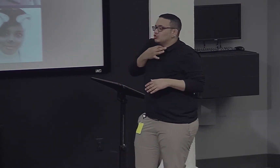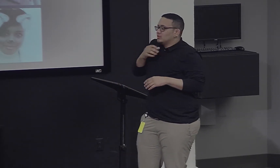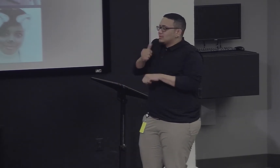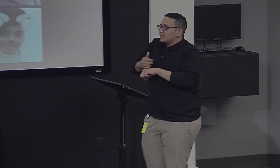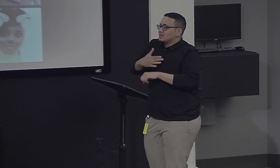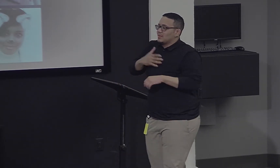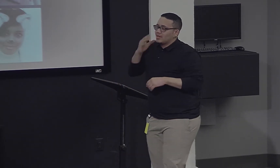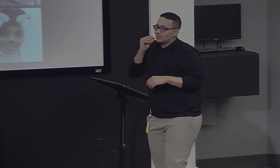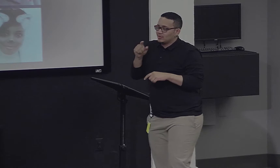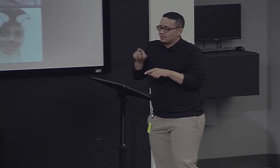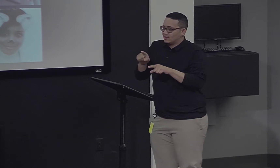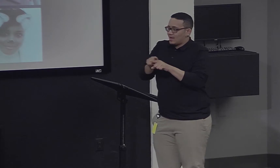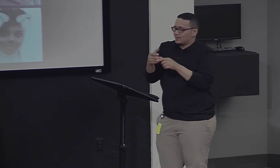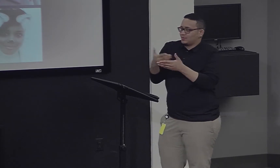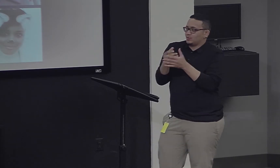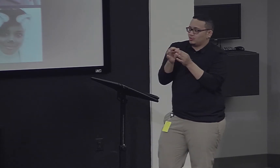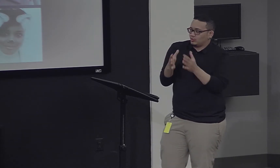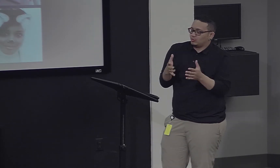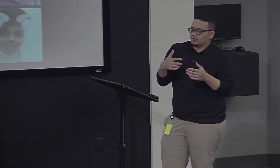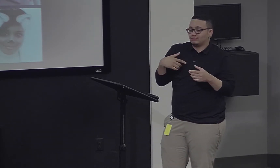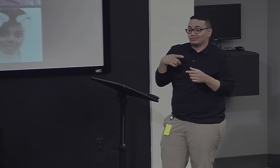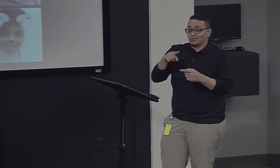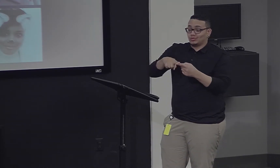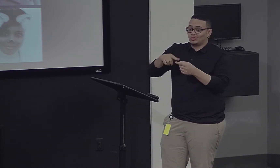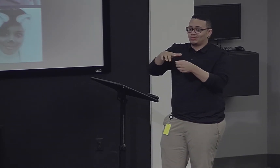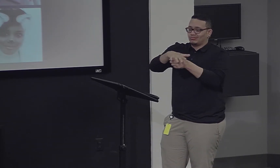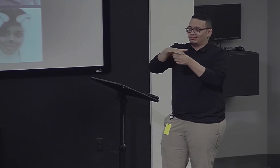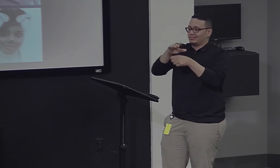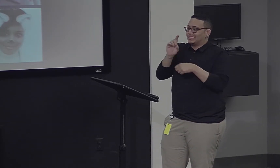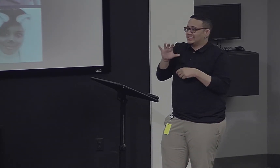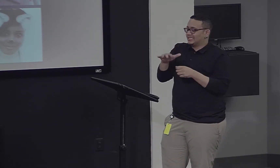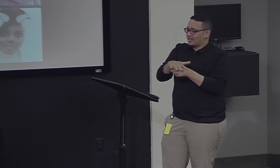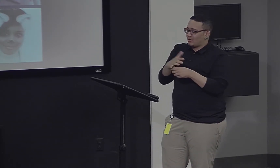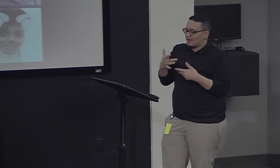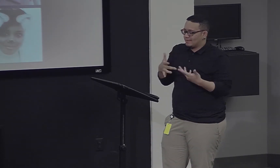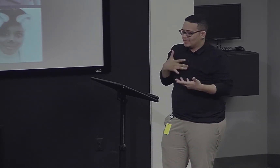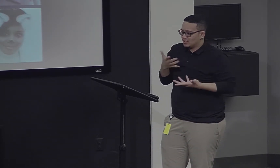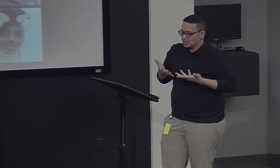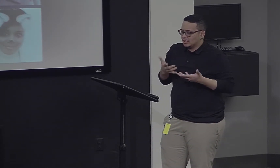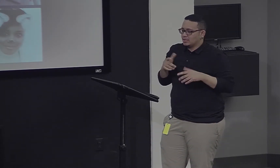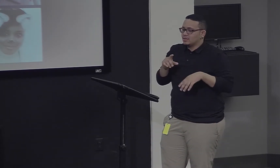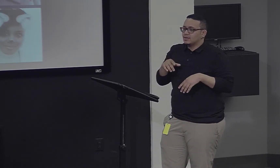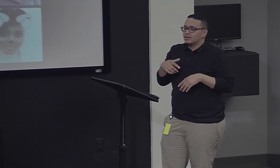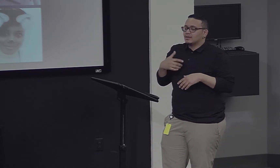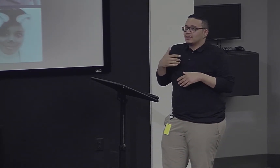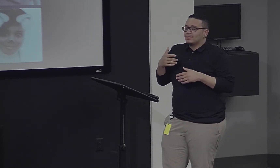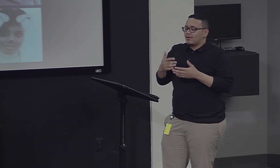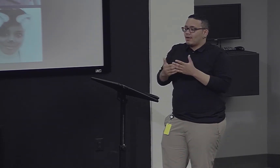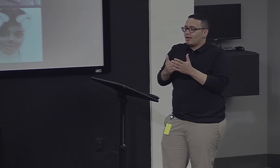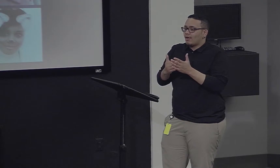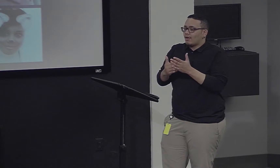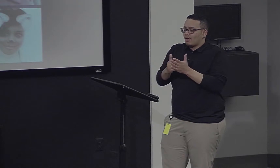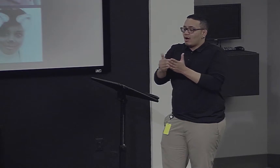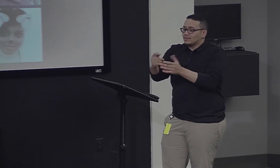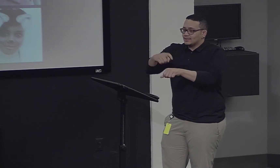Thank you again. Based on my experience as a new interpreter within the DC area,